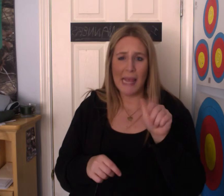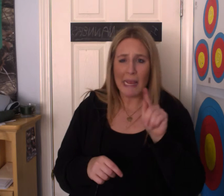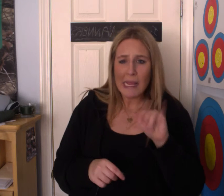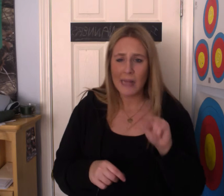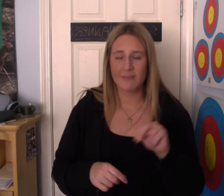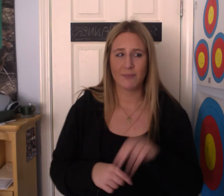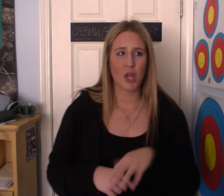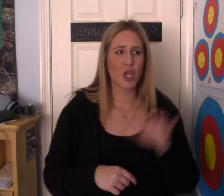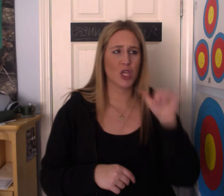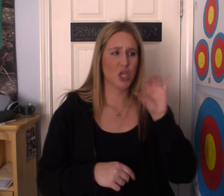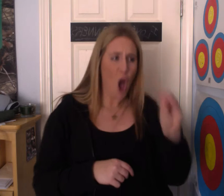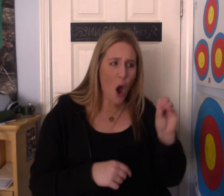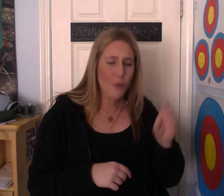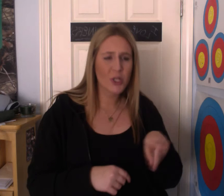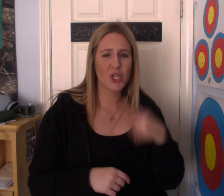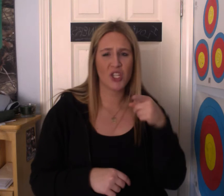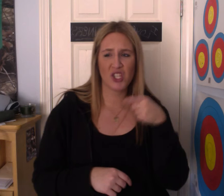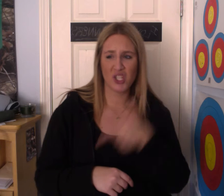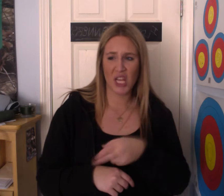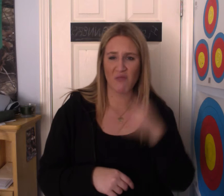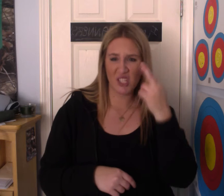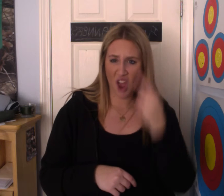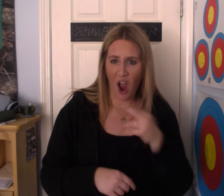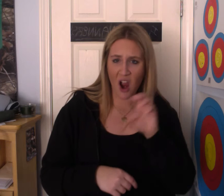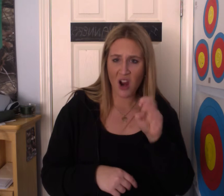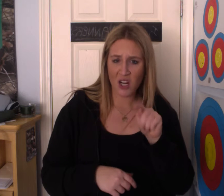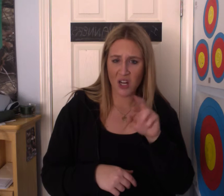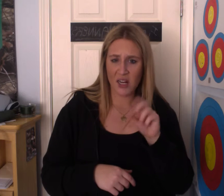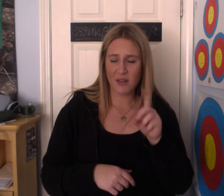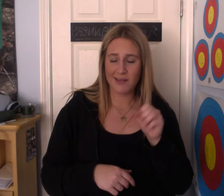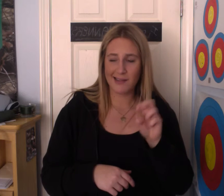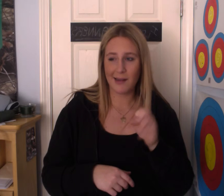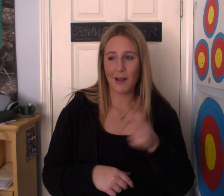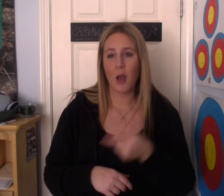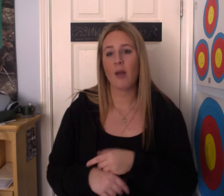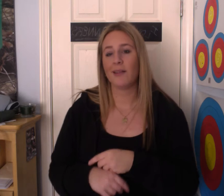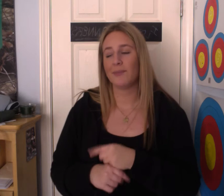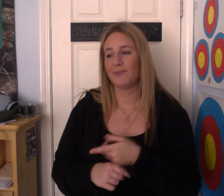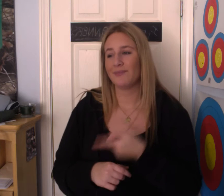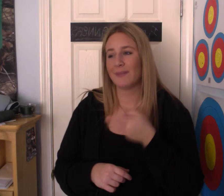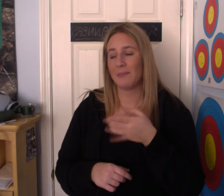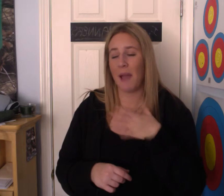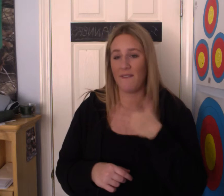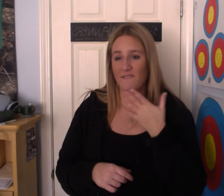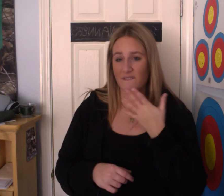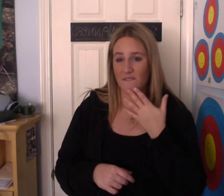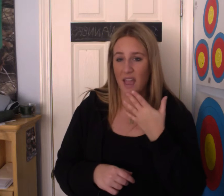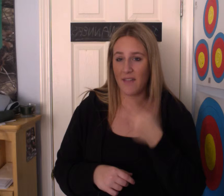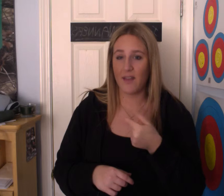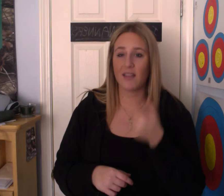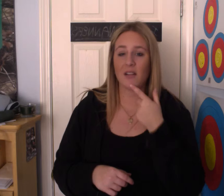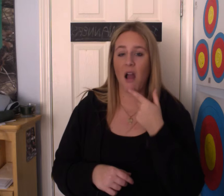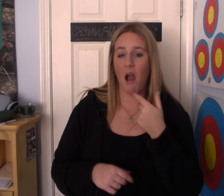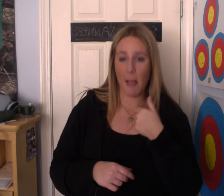she retarded? And my favorite, poor Gumby-mouthed terrorist, what does she suffer from? We should really pray for her.